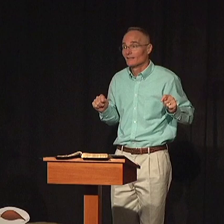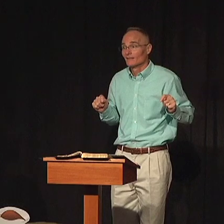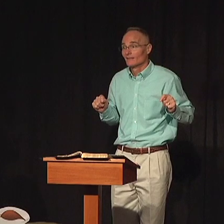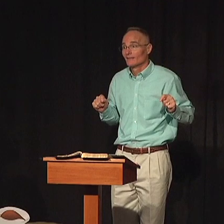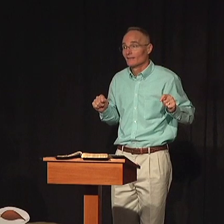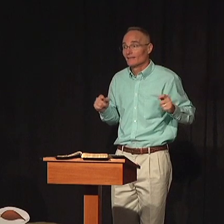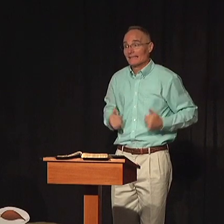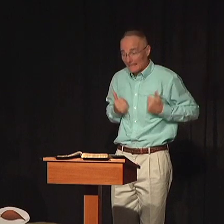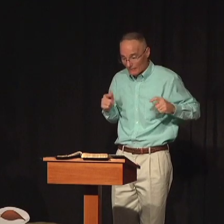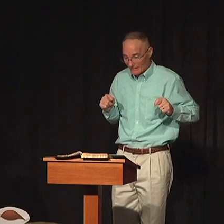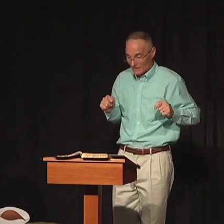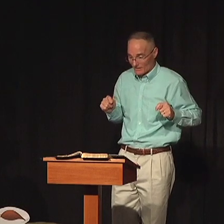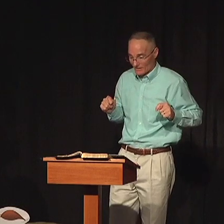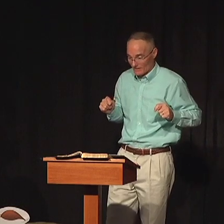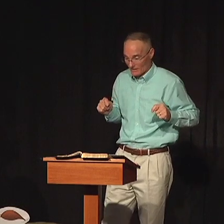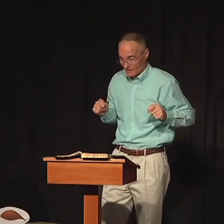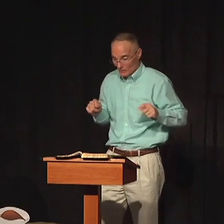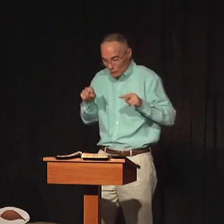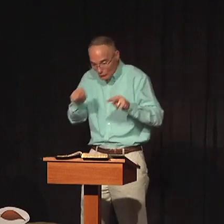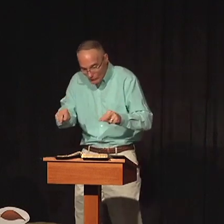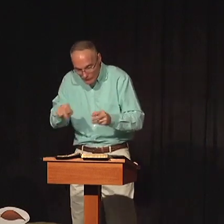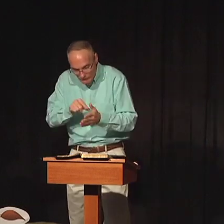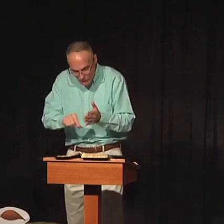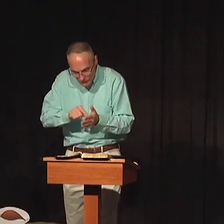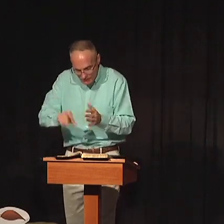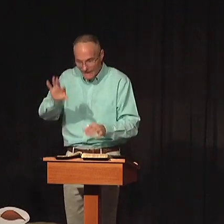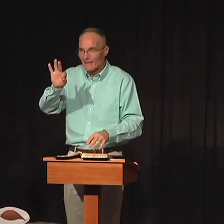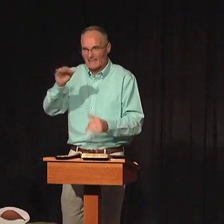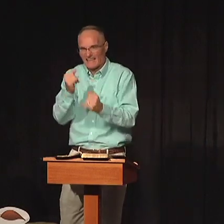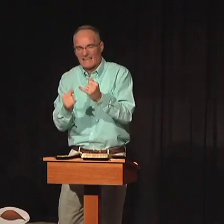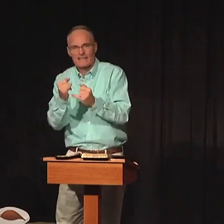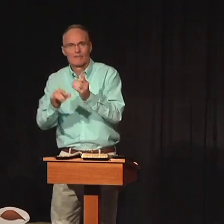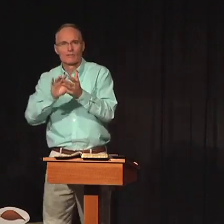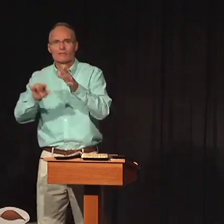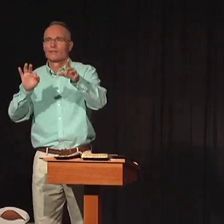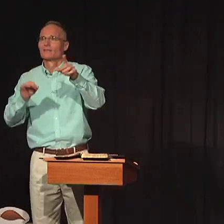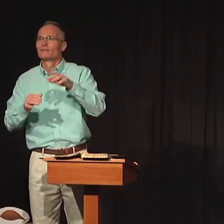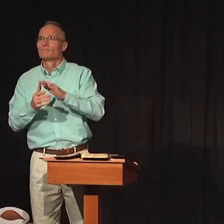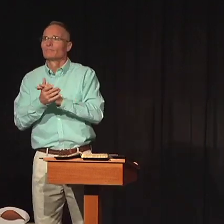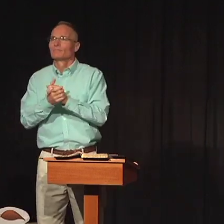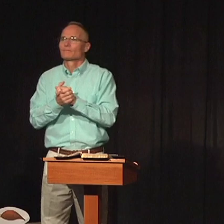Live it. Live it. In verse 9 at the end.